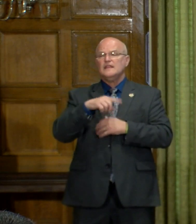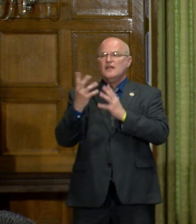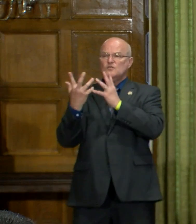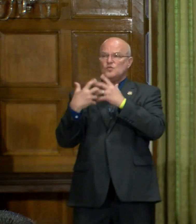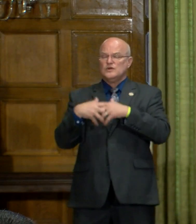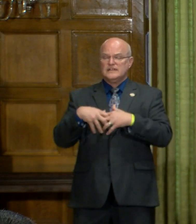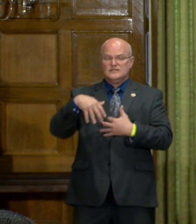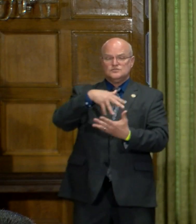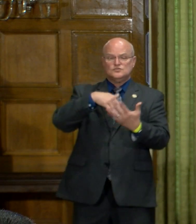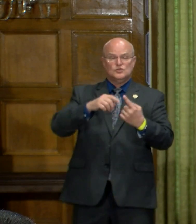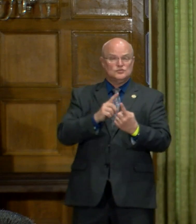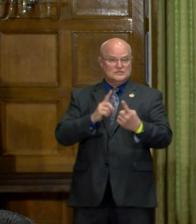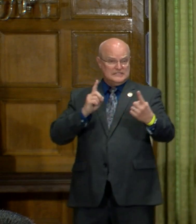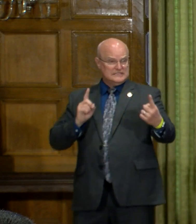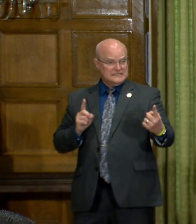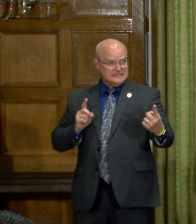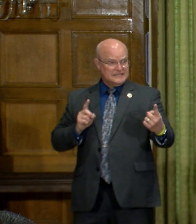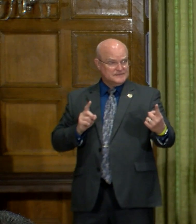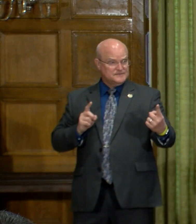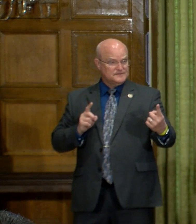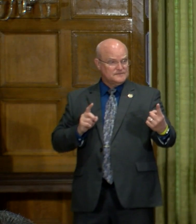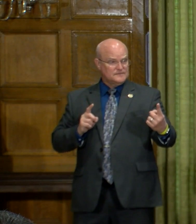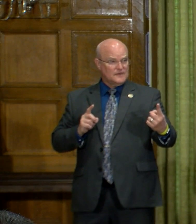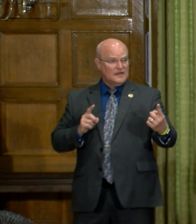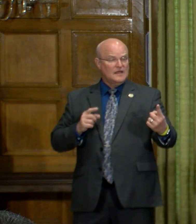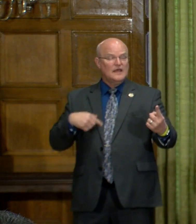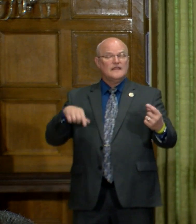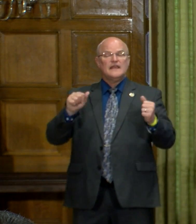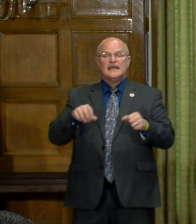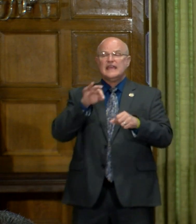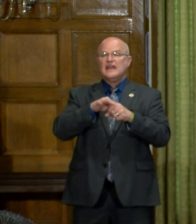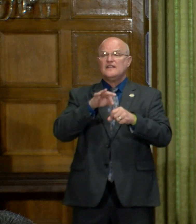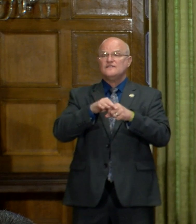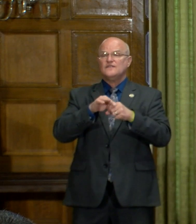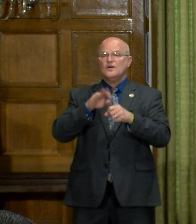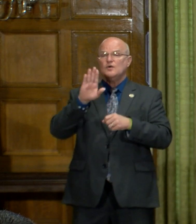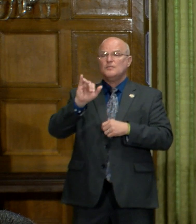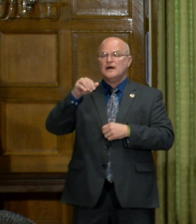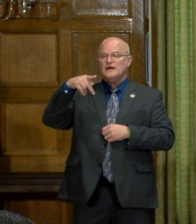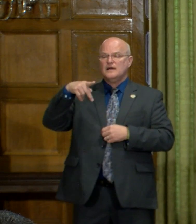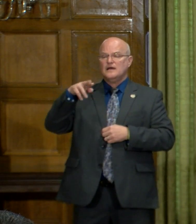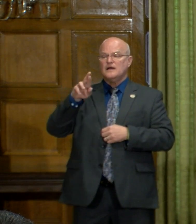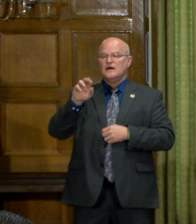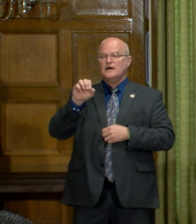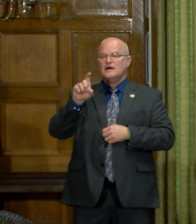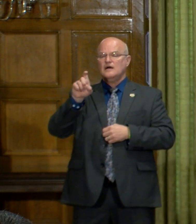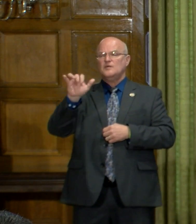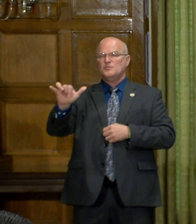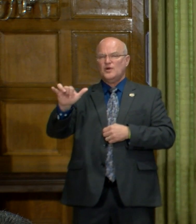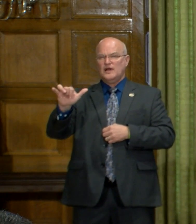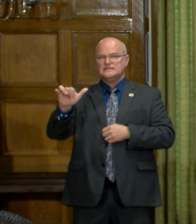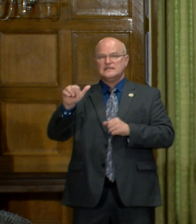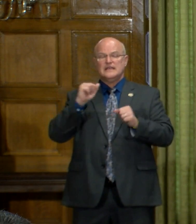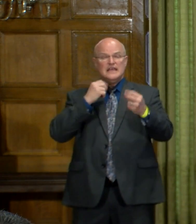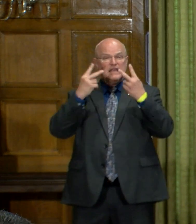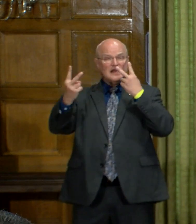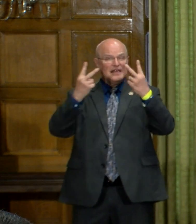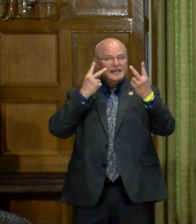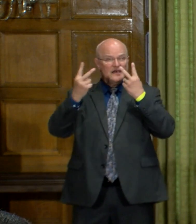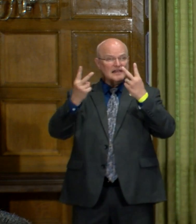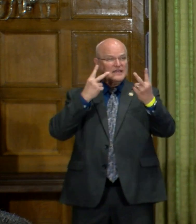out social distancing. They will be able to vote by proxy. I believe they'll be able to